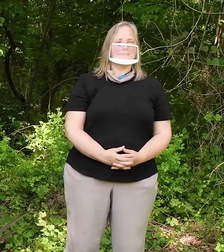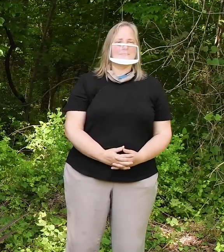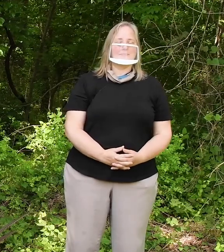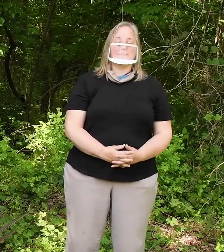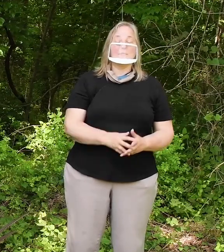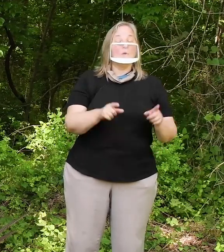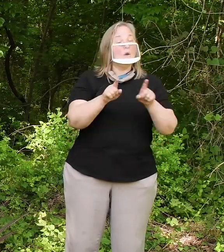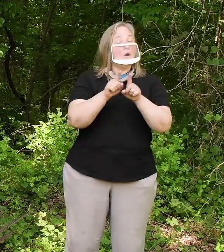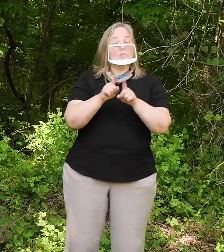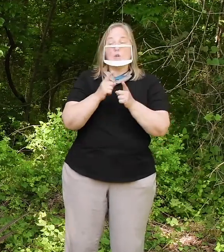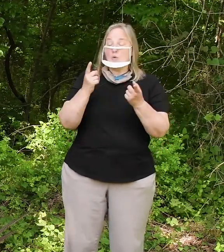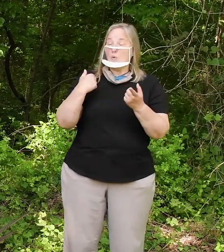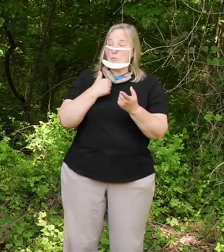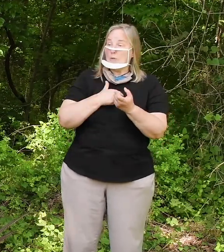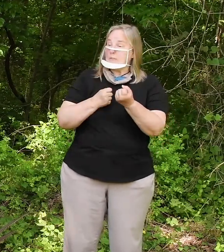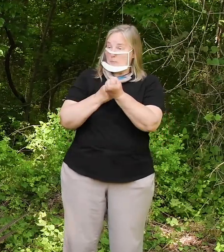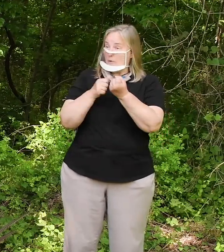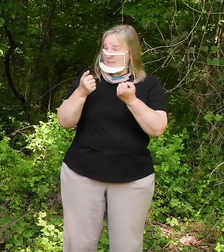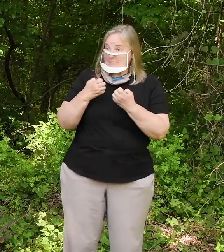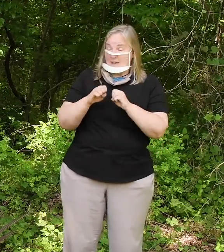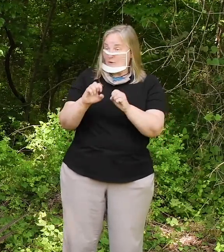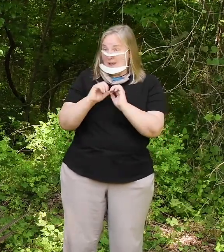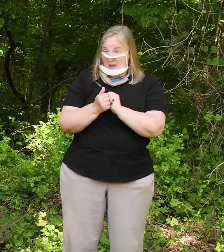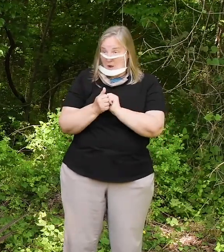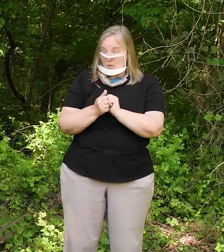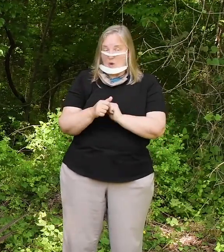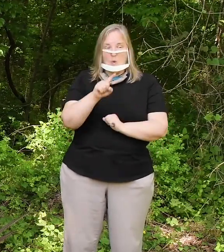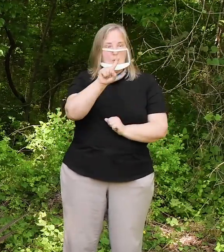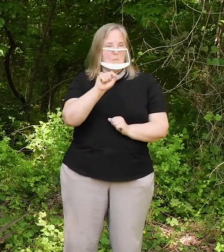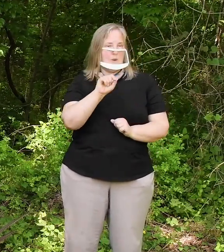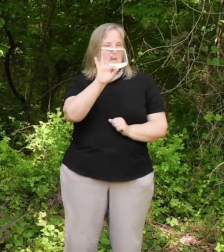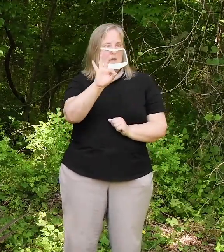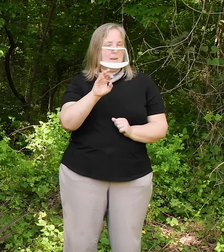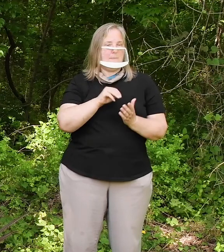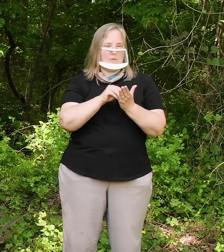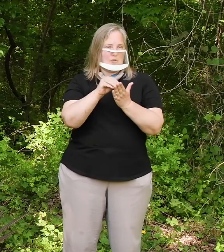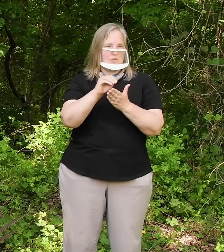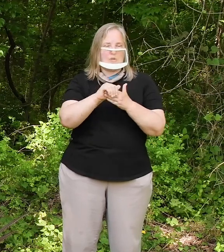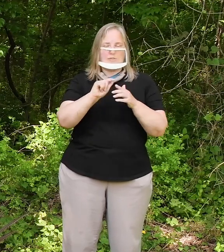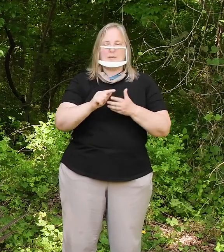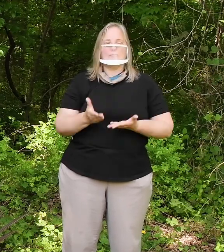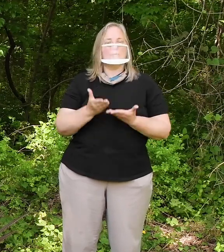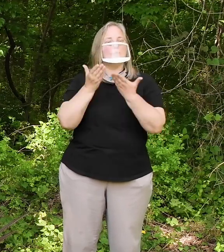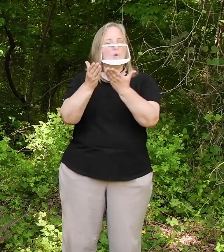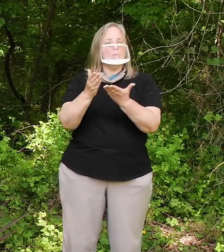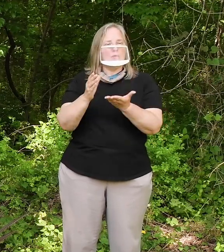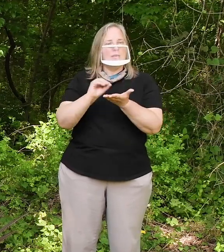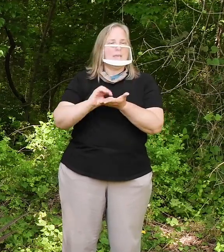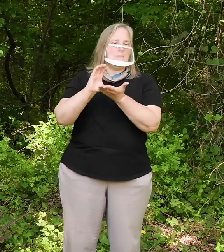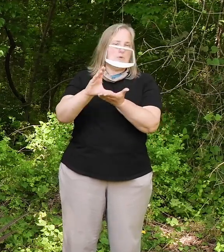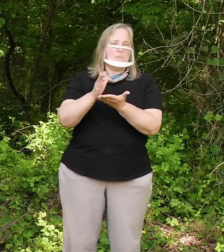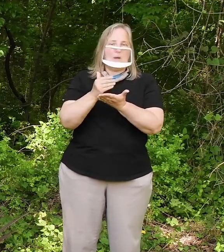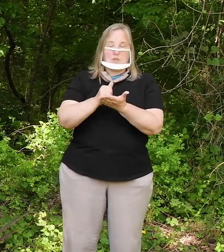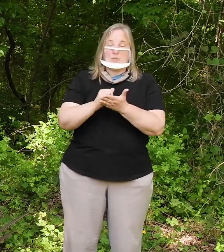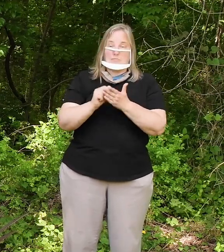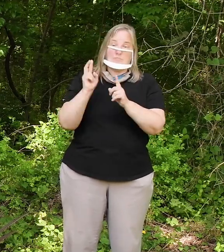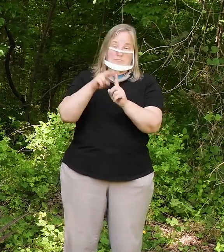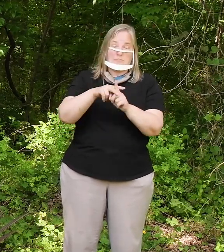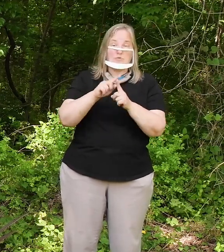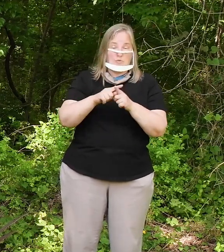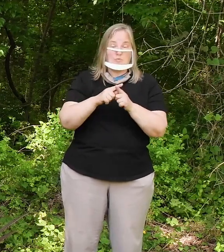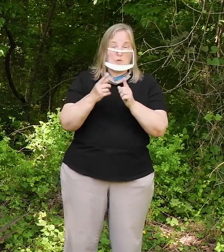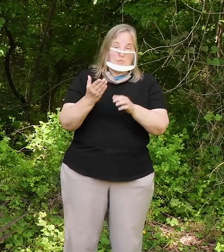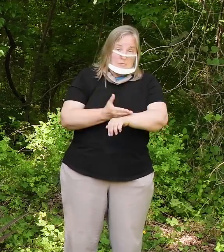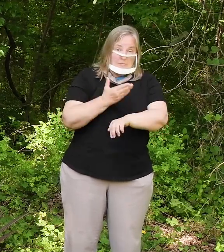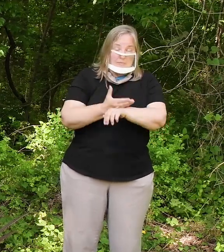We're also supporting this effort with $1.9 million in our proposed capital budget allocated to rehabilitate and